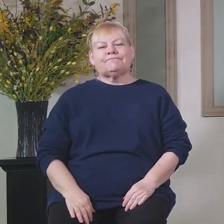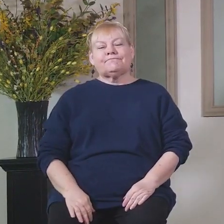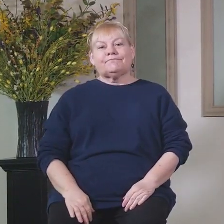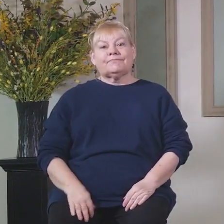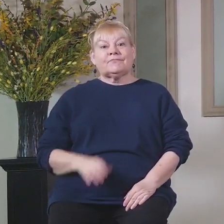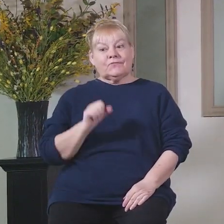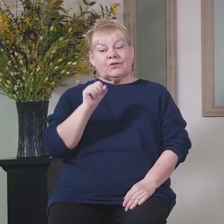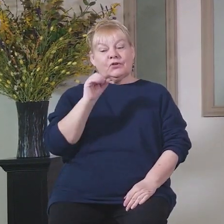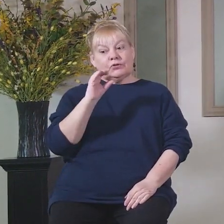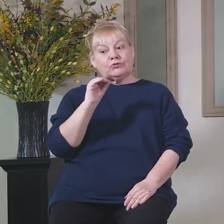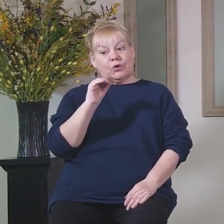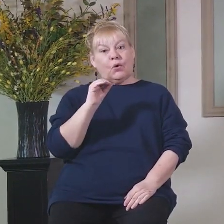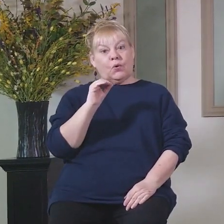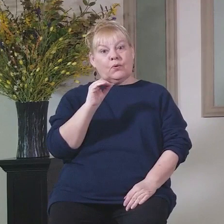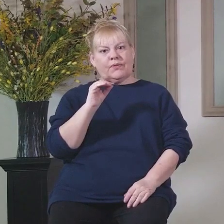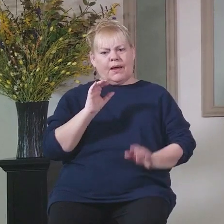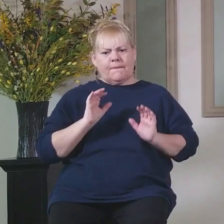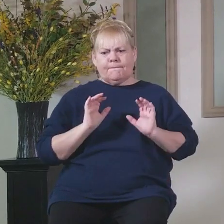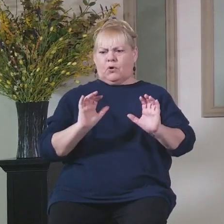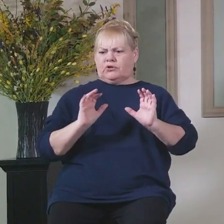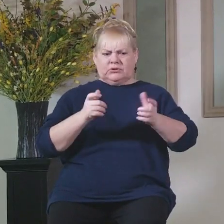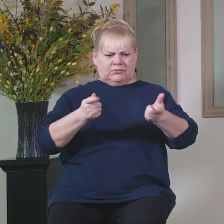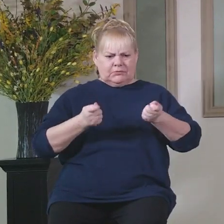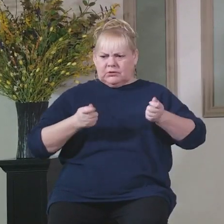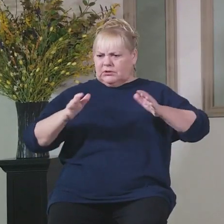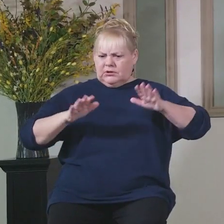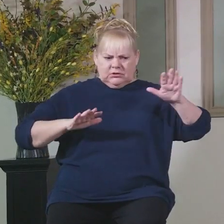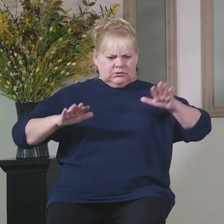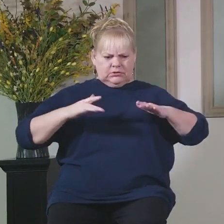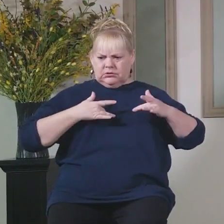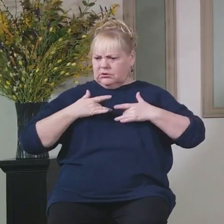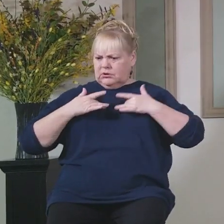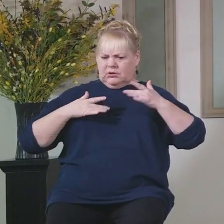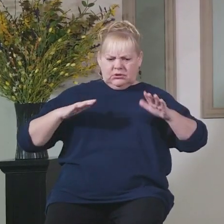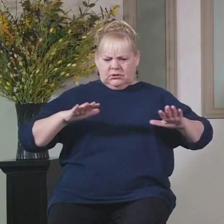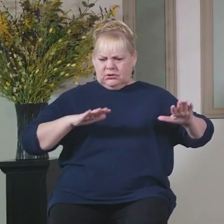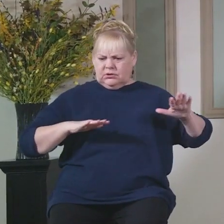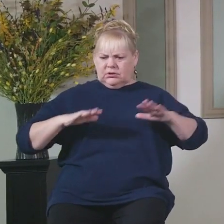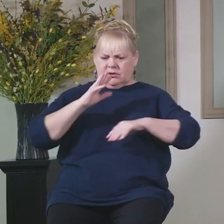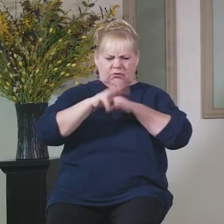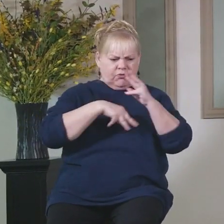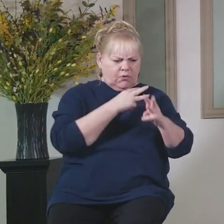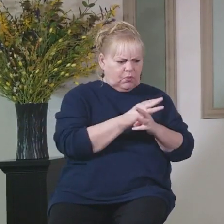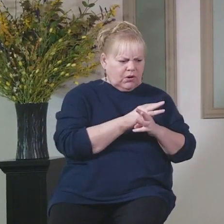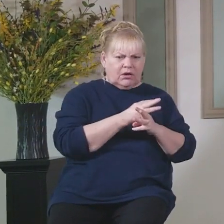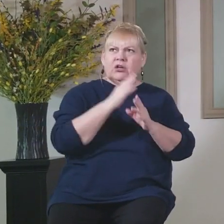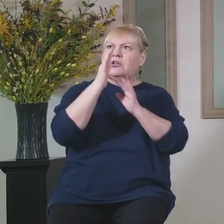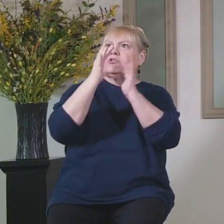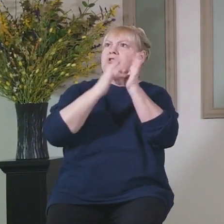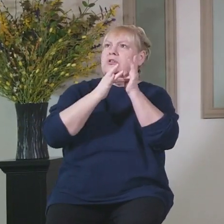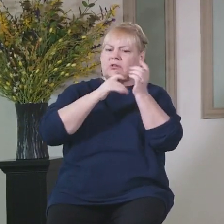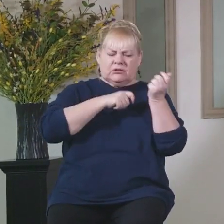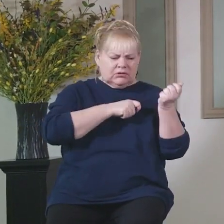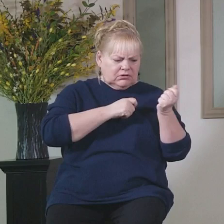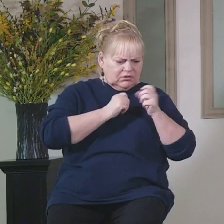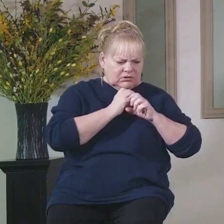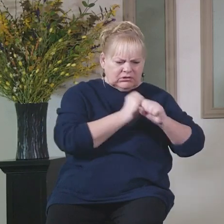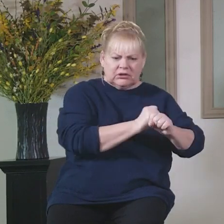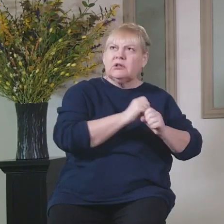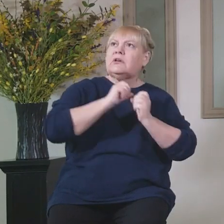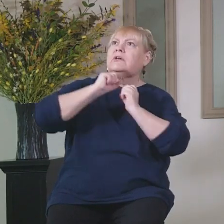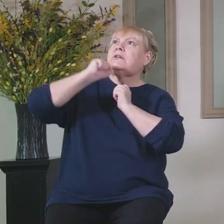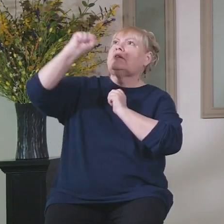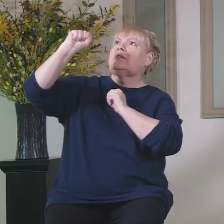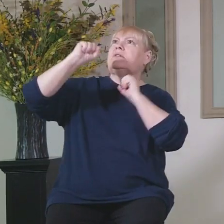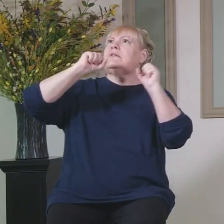And so there's this pushing and pulling, this tension between the world and Jesus,